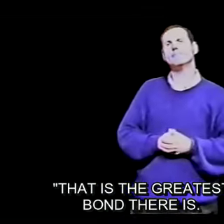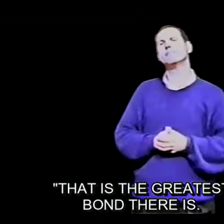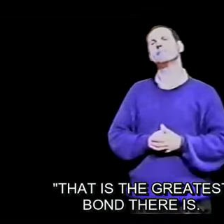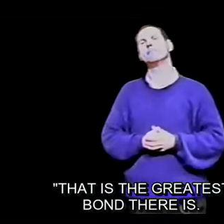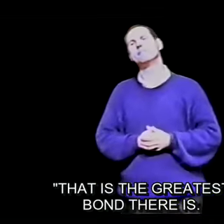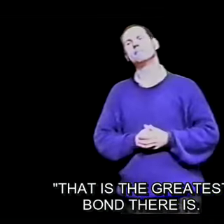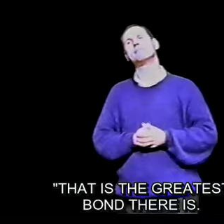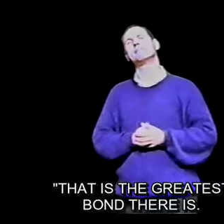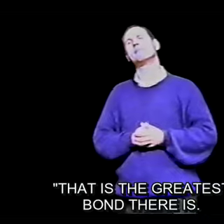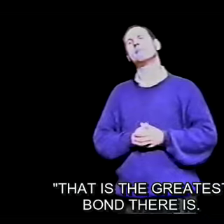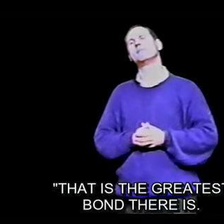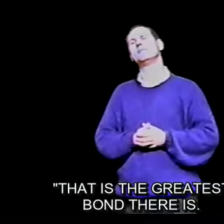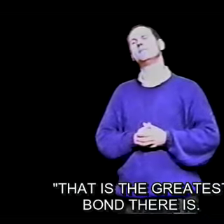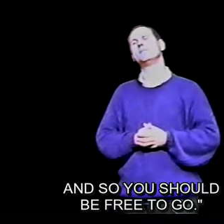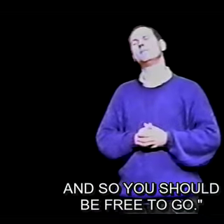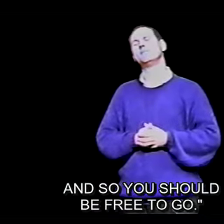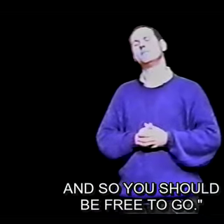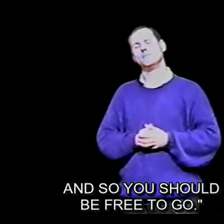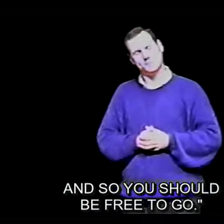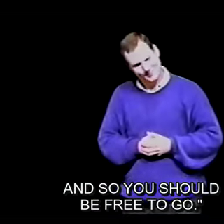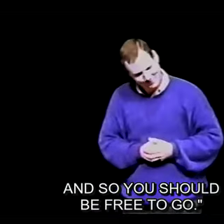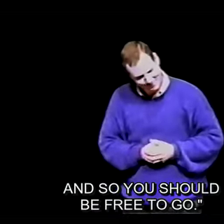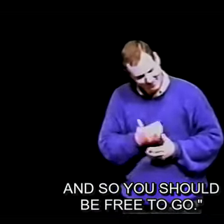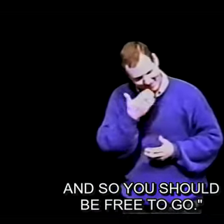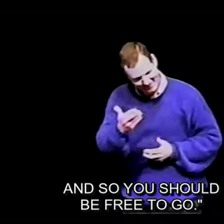And so, you should be free to go.